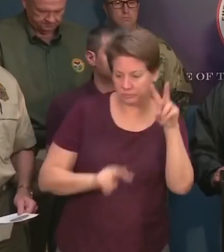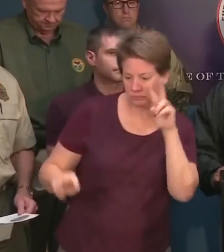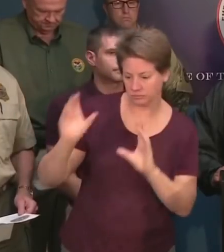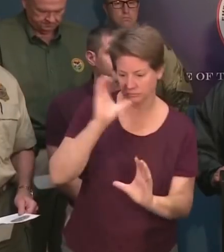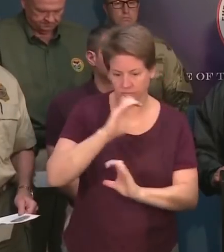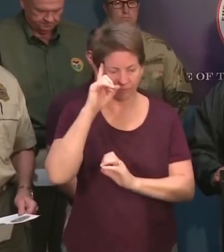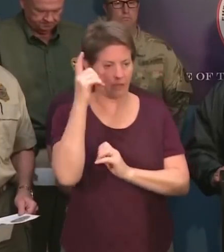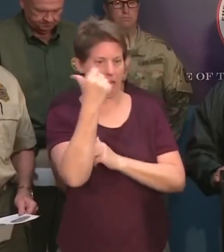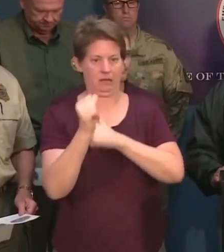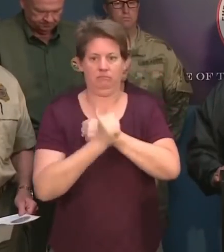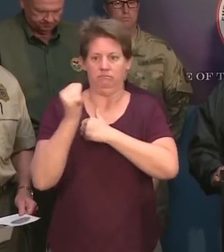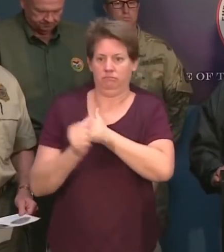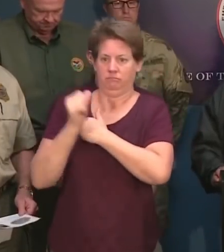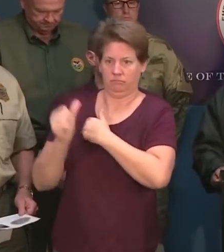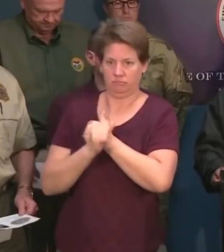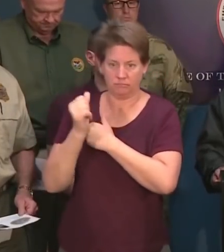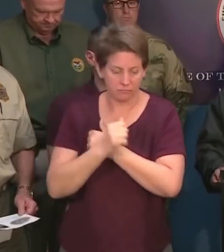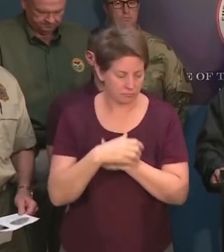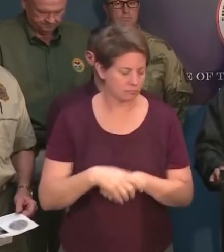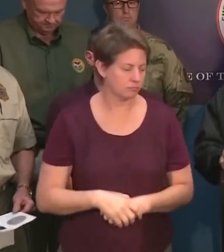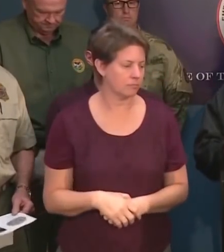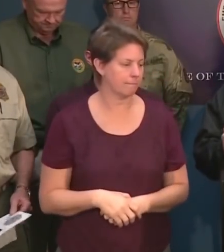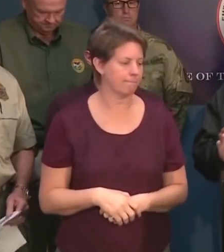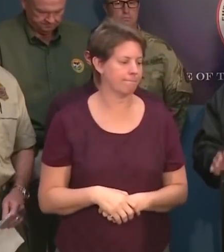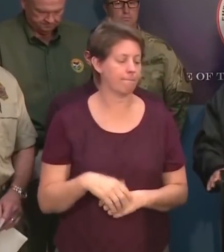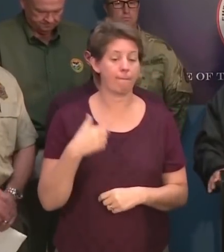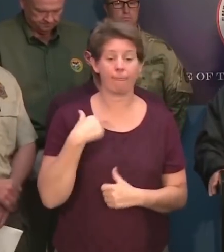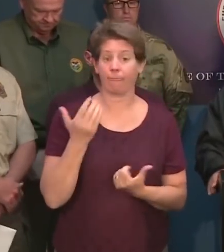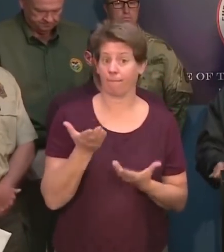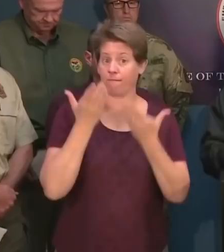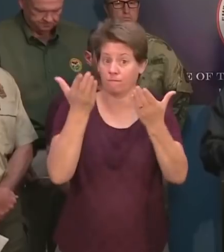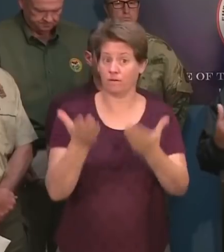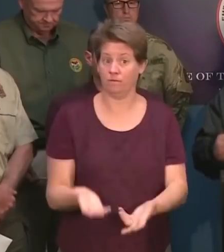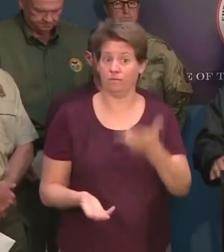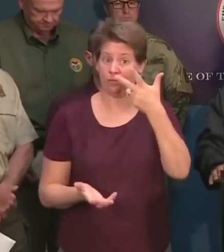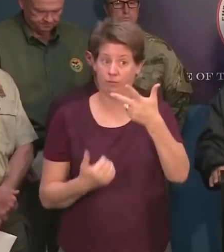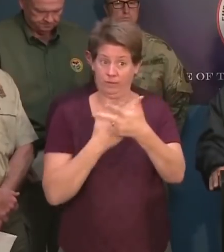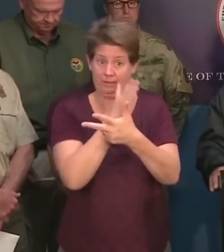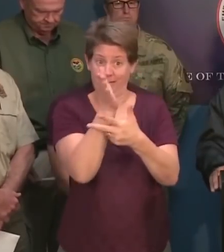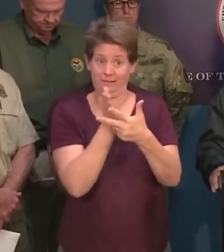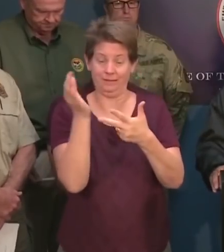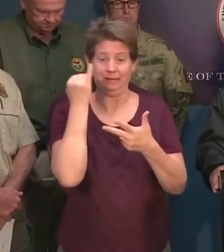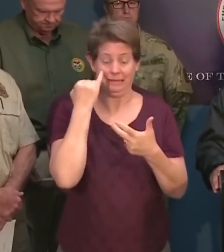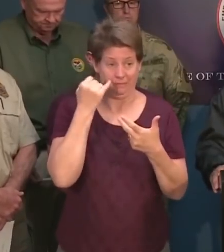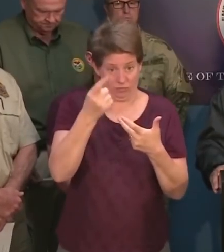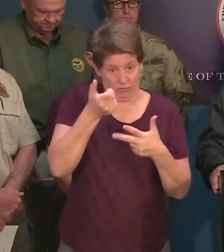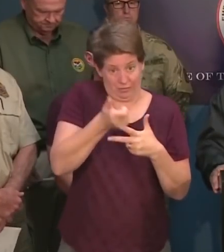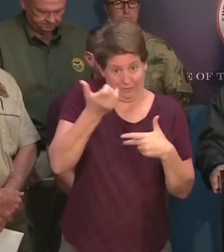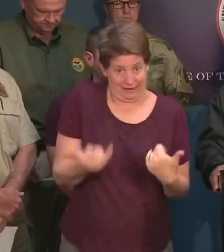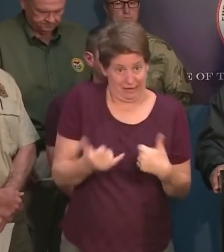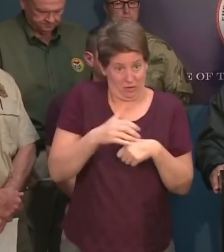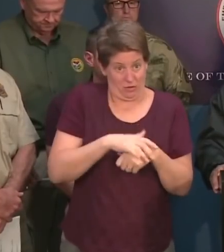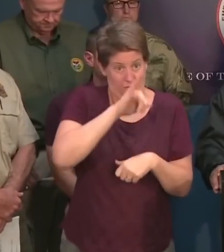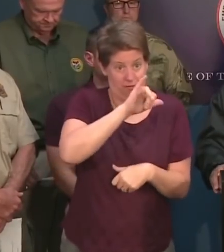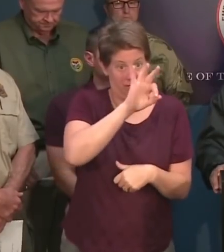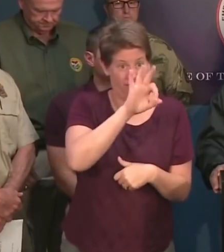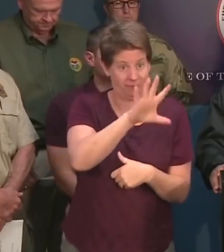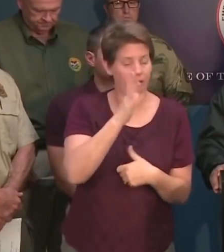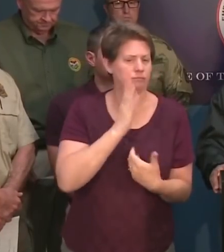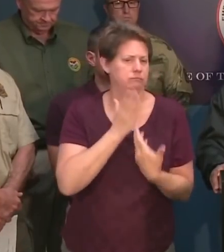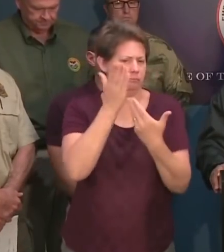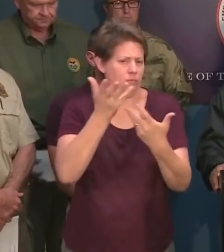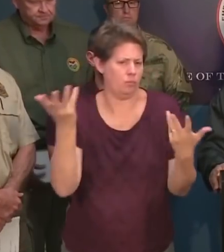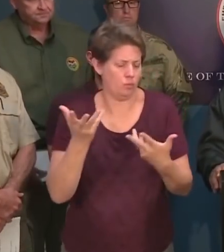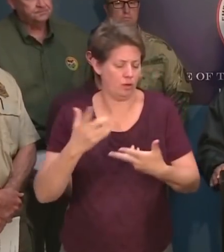hazards. We recommend 3 routes right now if you're on the I-95 corridor.